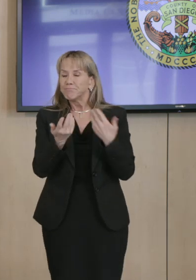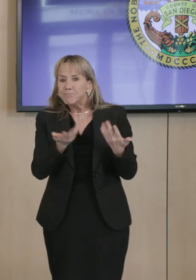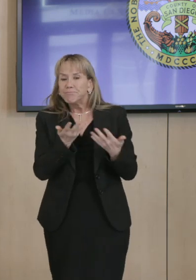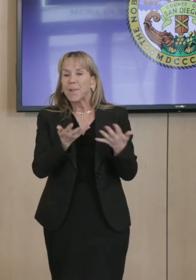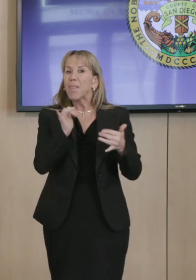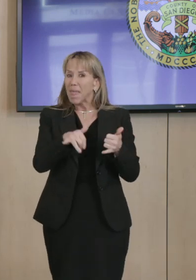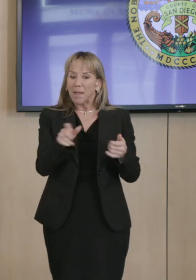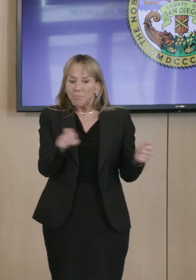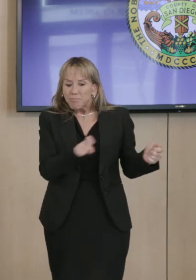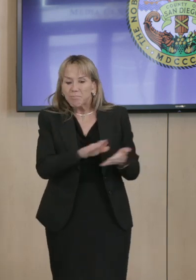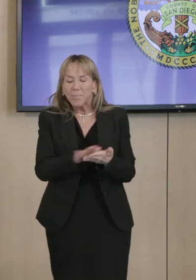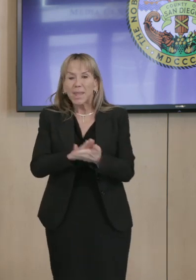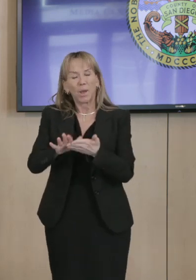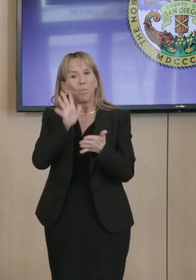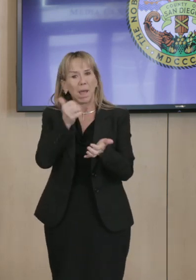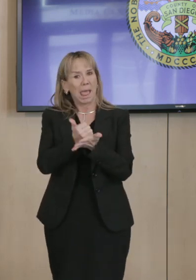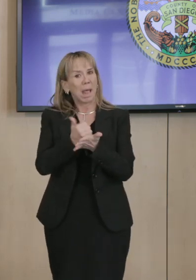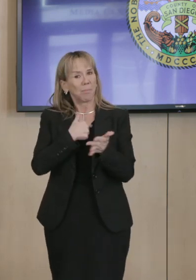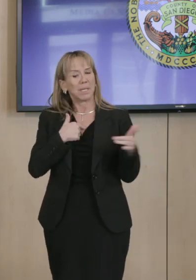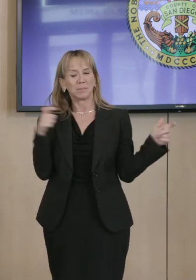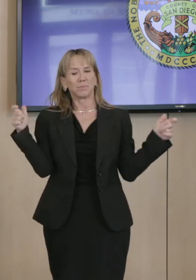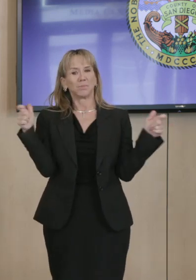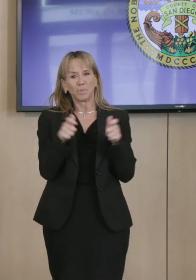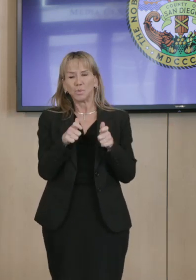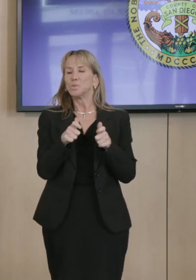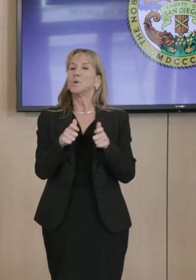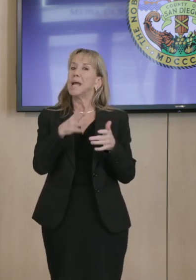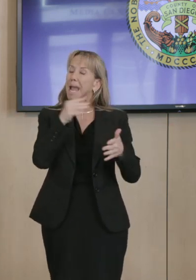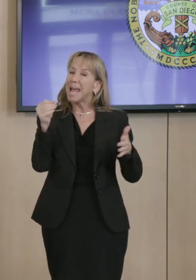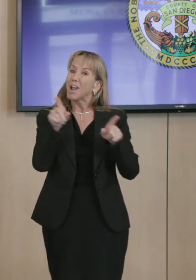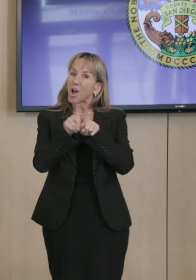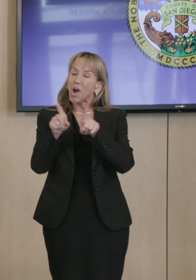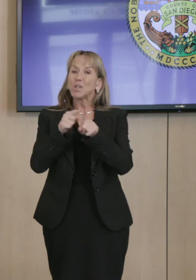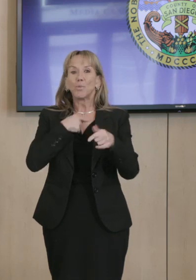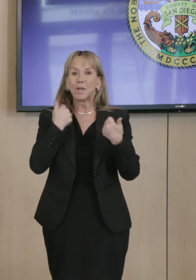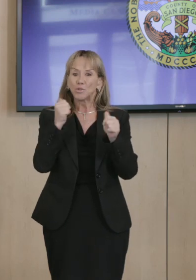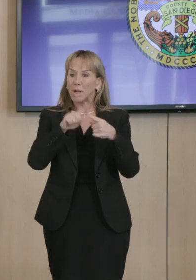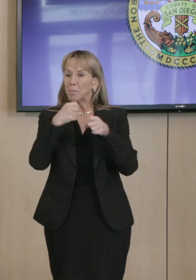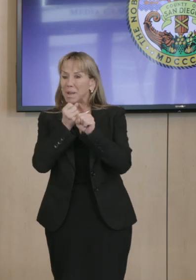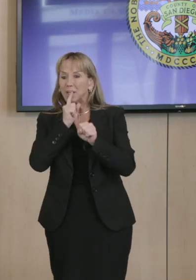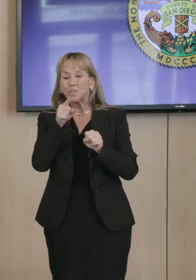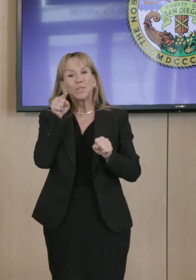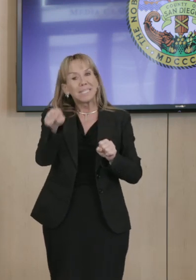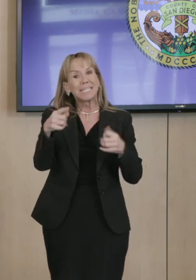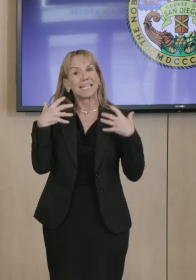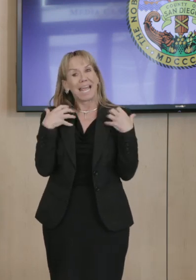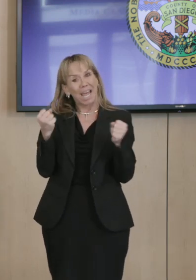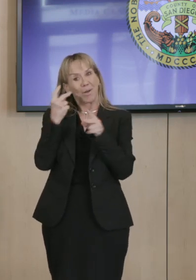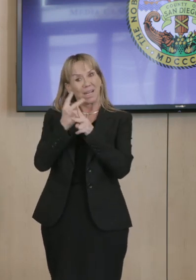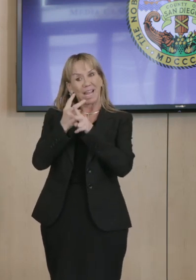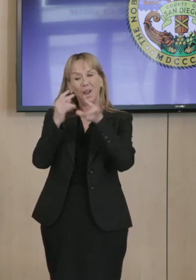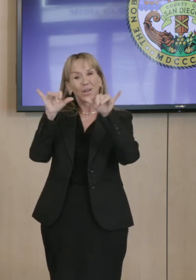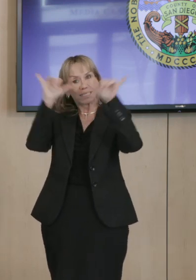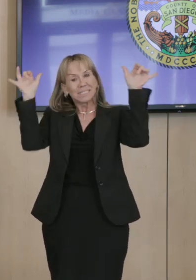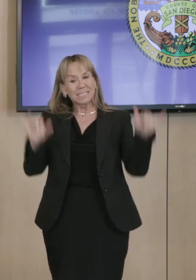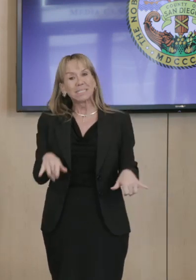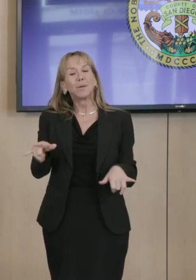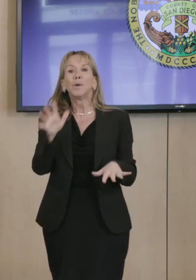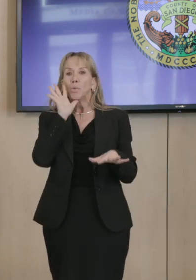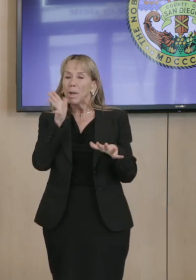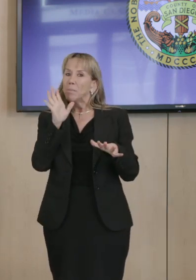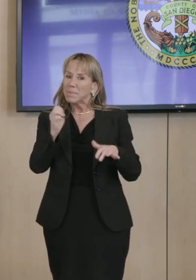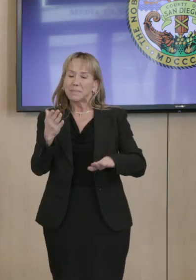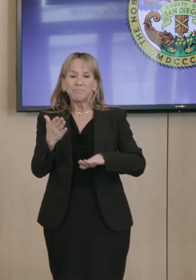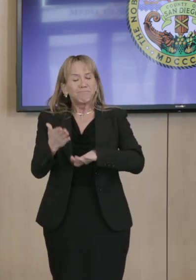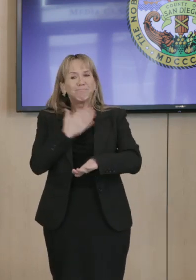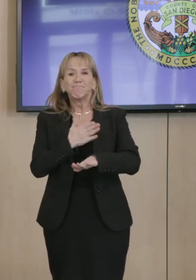through this, along with the efforts to increase the capacity and optimization and enhancement of our healthcare system will help us work to fight valiantly to ensure